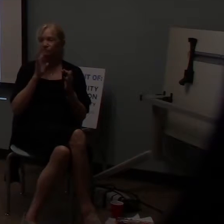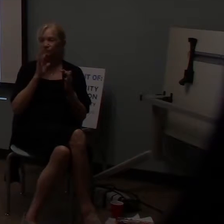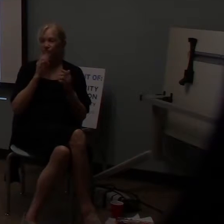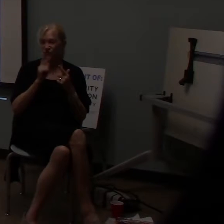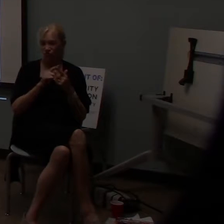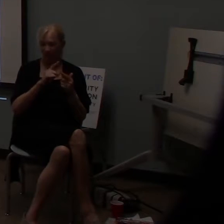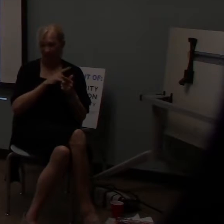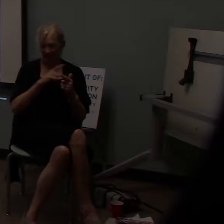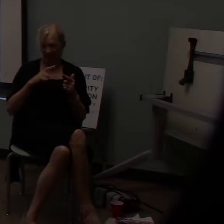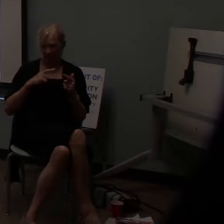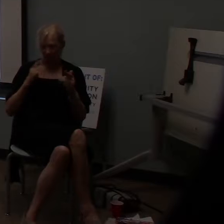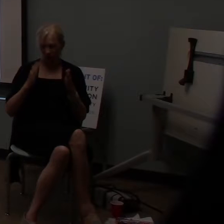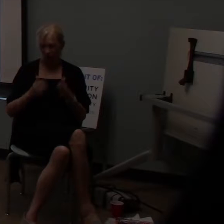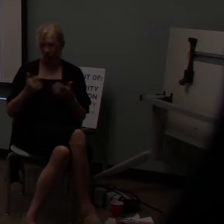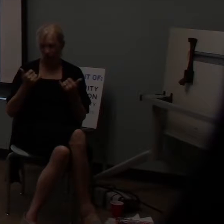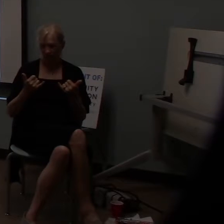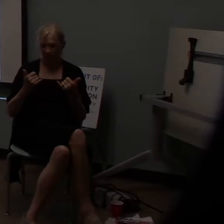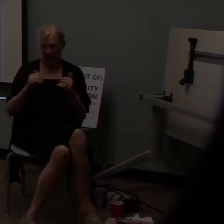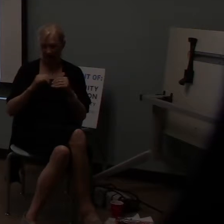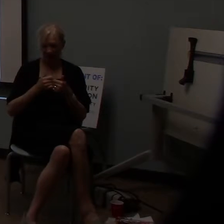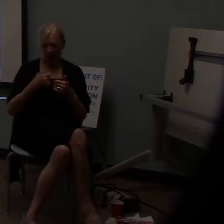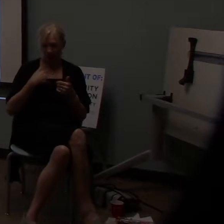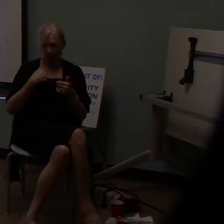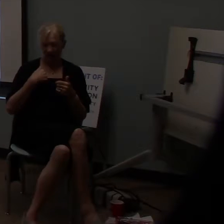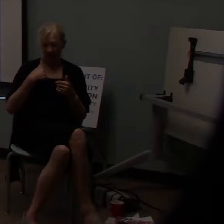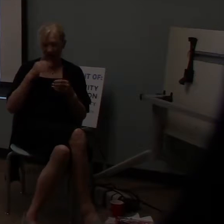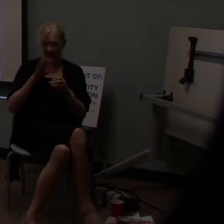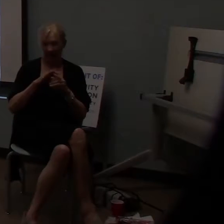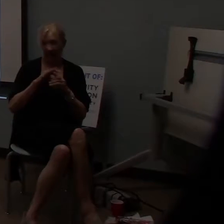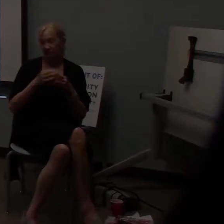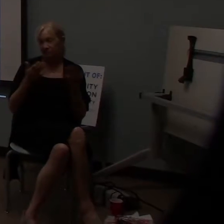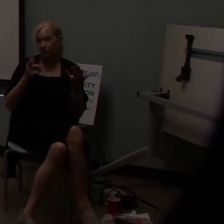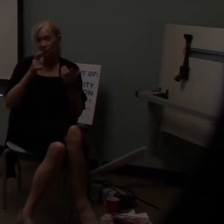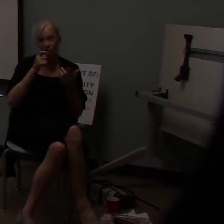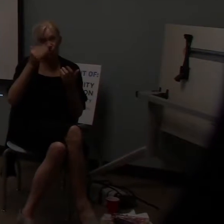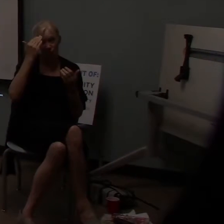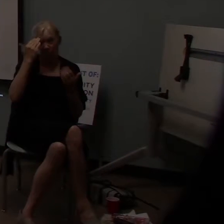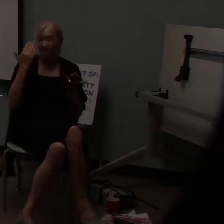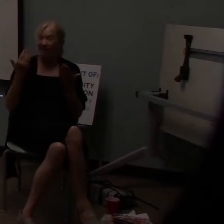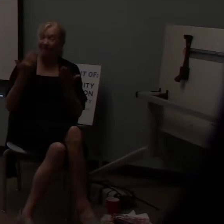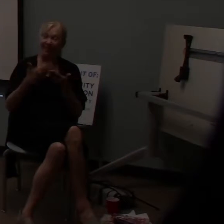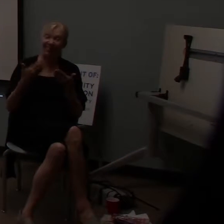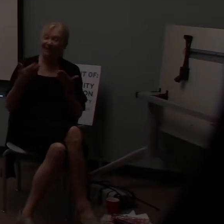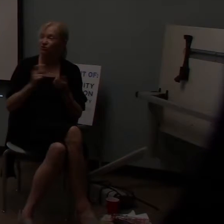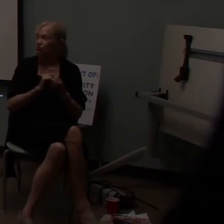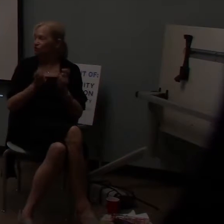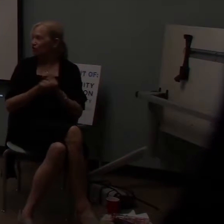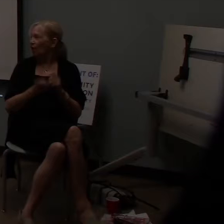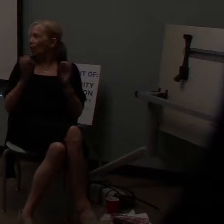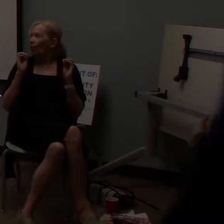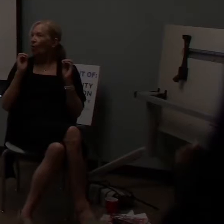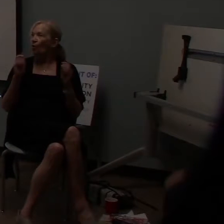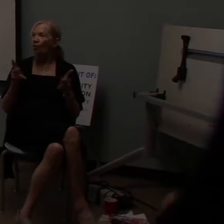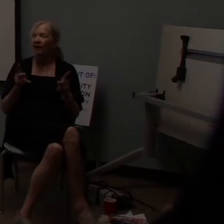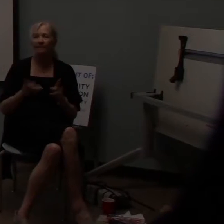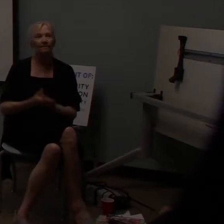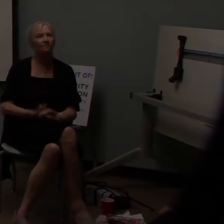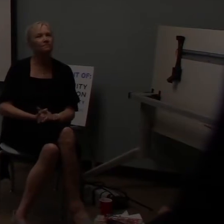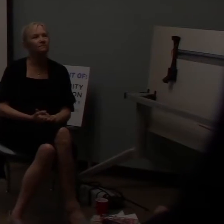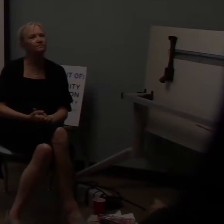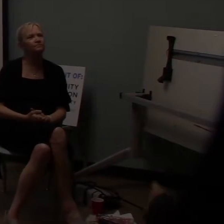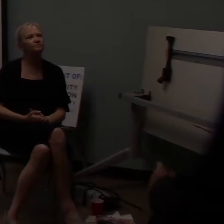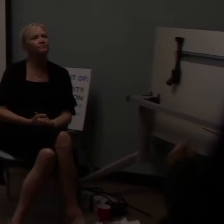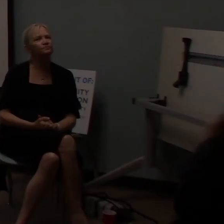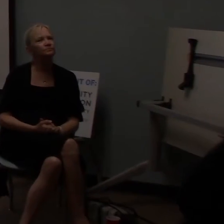today about, changing the way we elect county commissioners, so who knows? These things might change. Okay, if they're, yes.